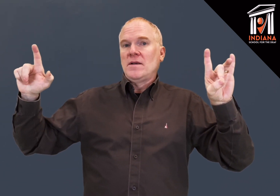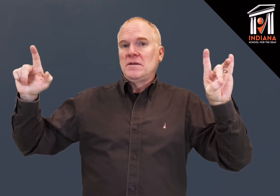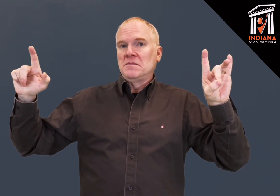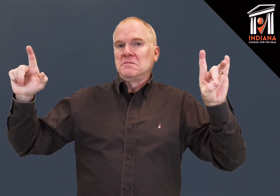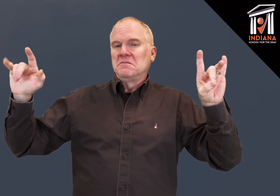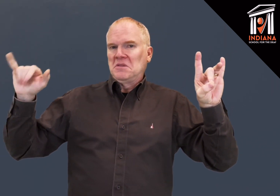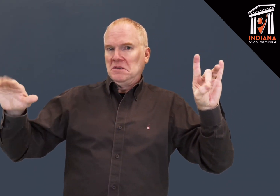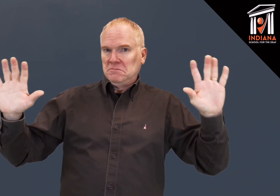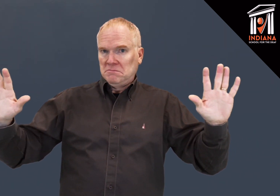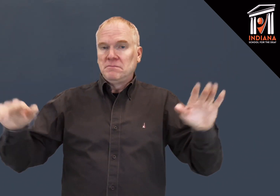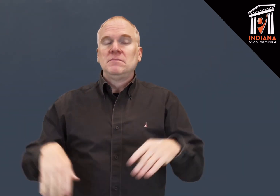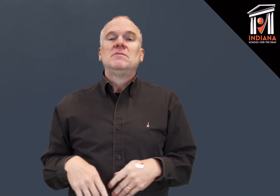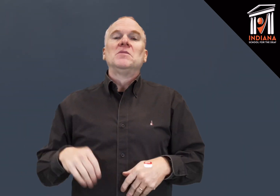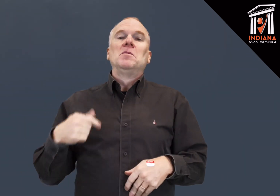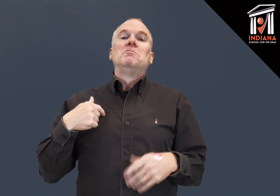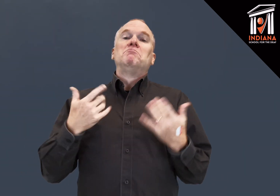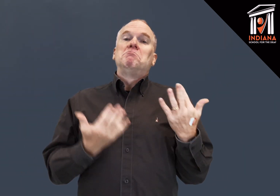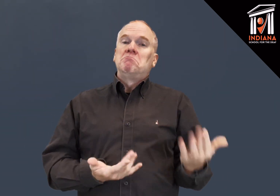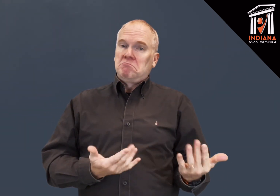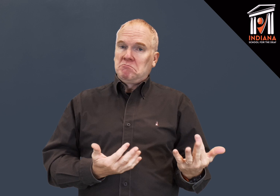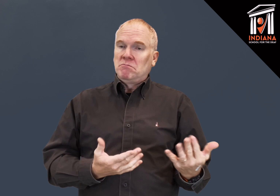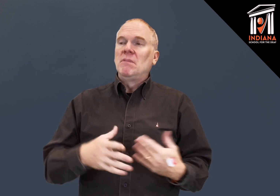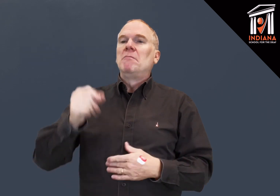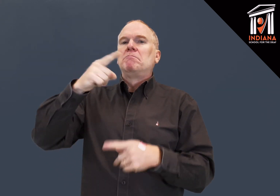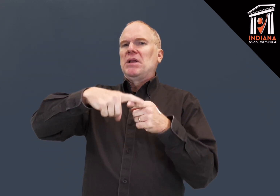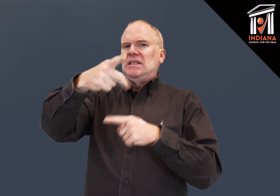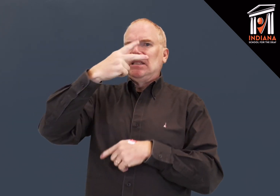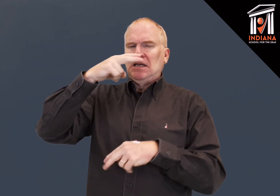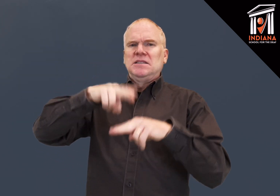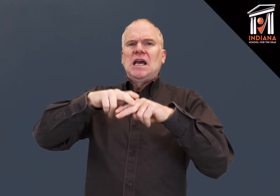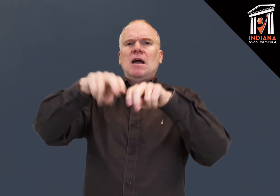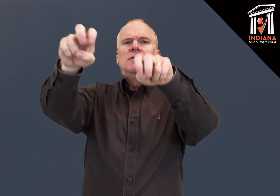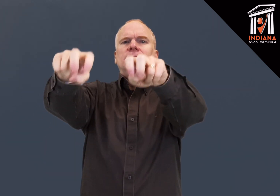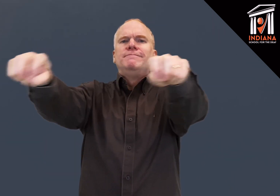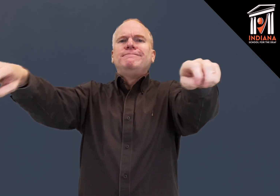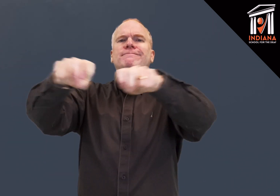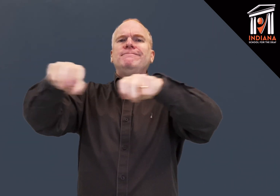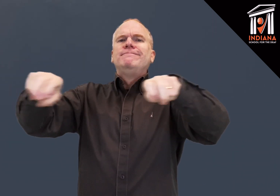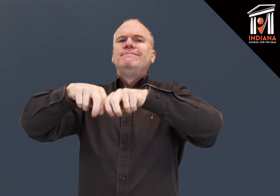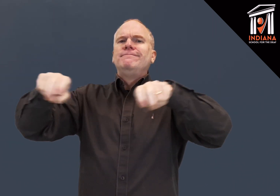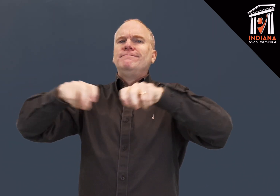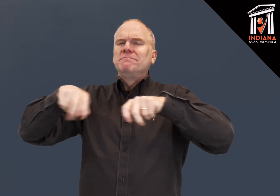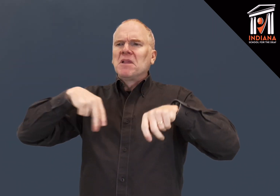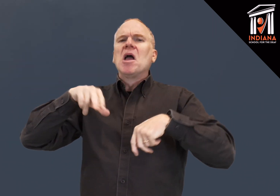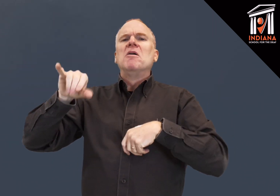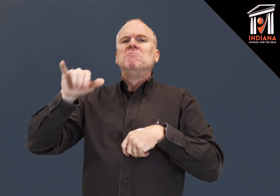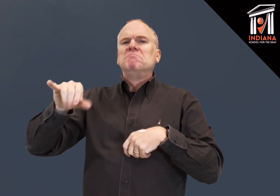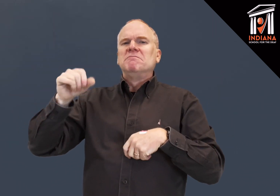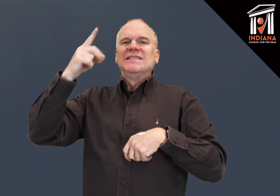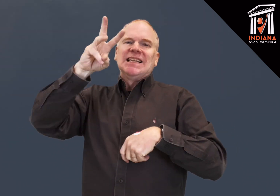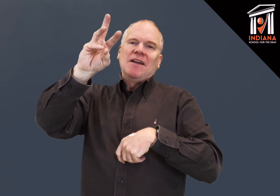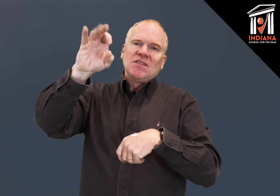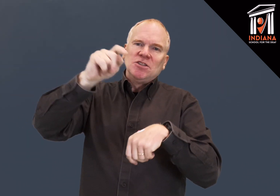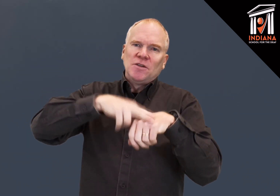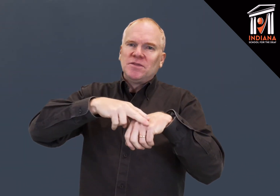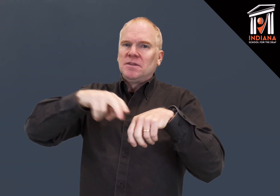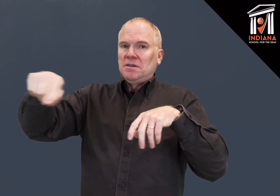second shot. With Moderna, it's 28 days. With Pfizer, it's 21 days later. So I saw a space for